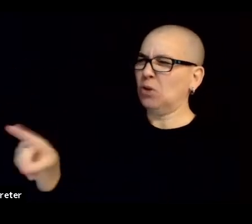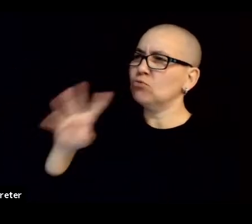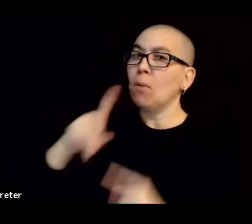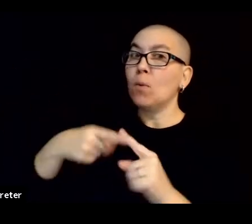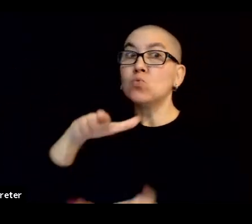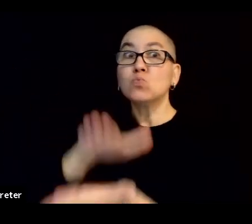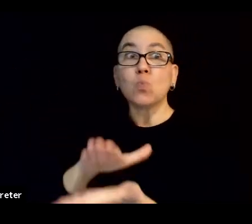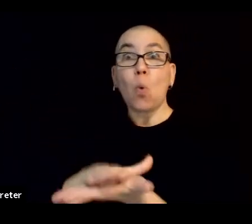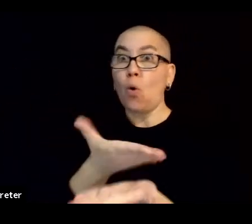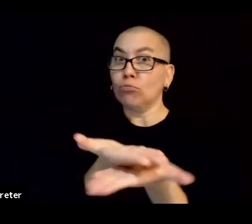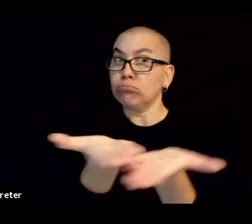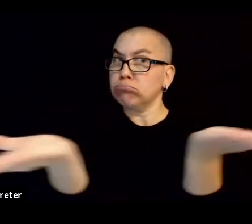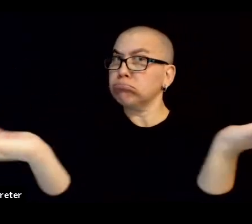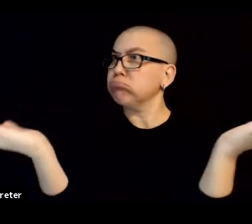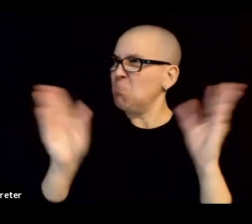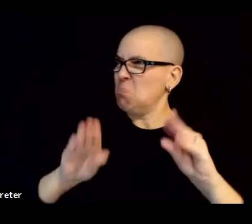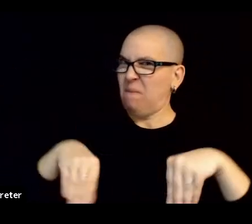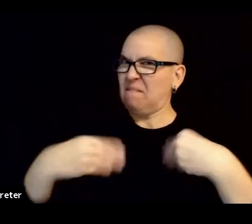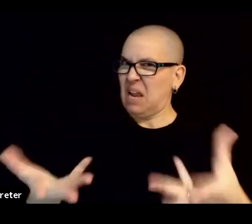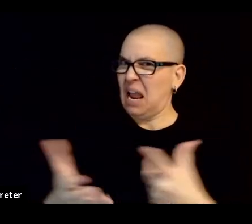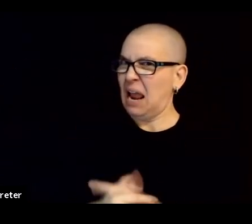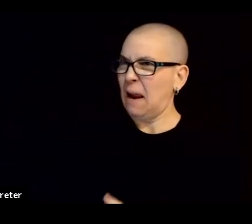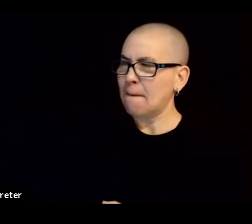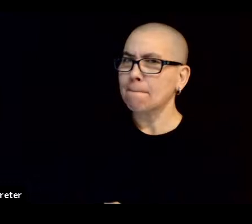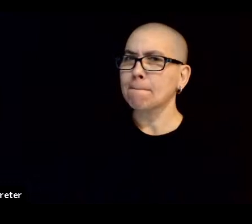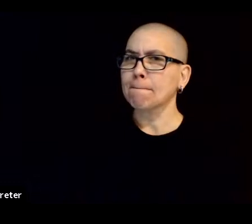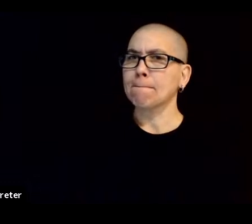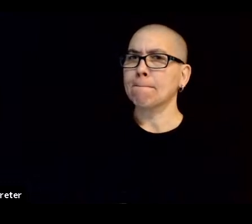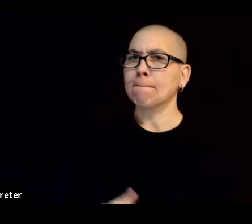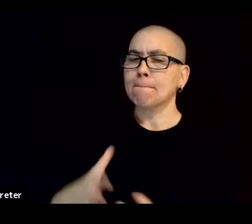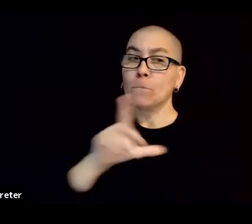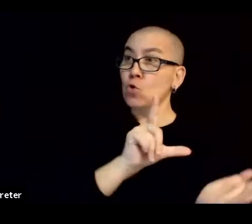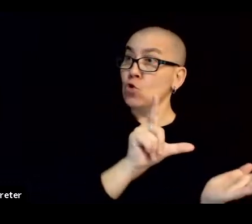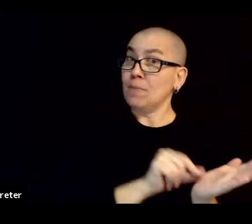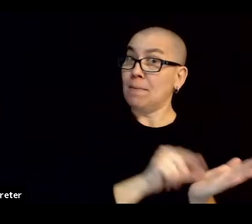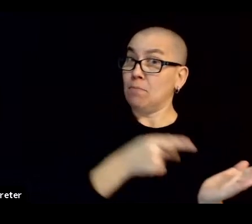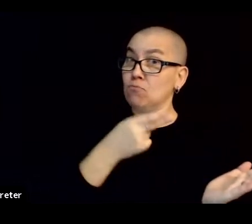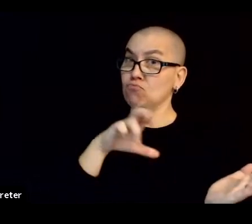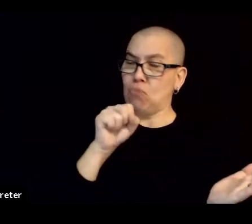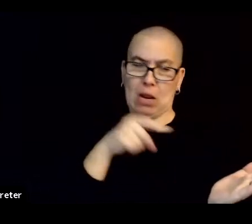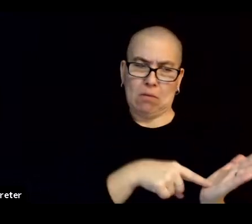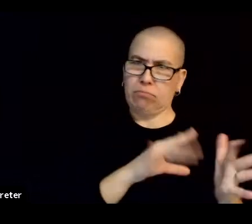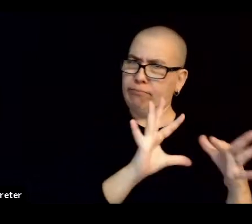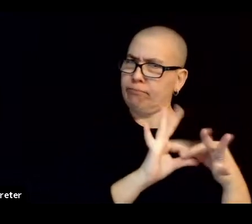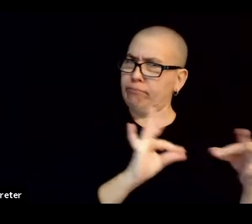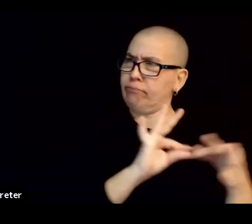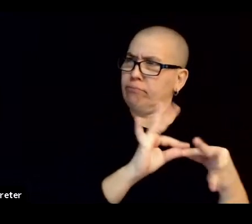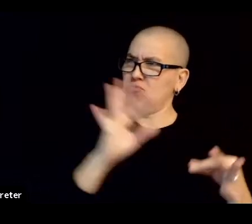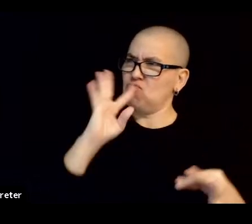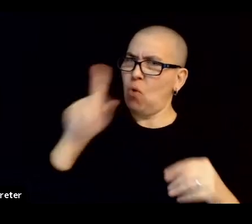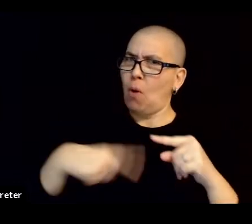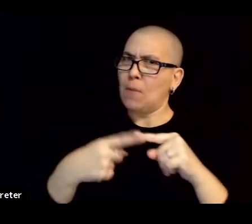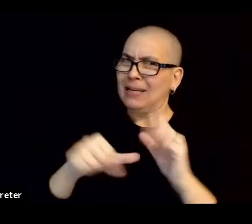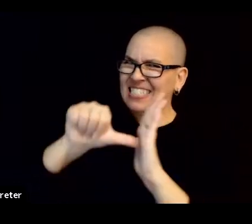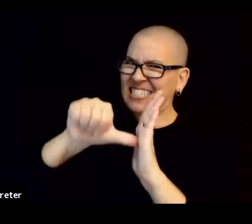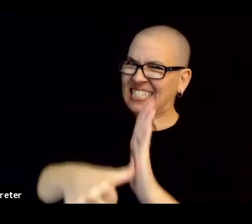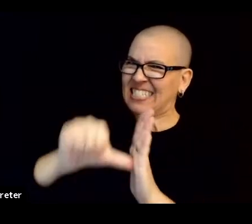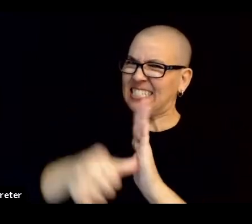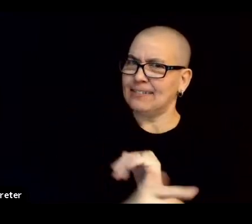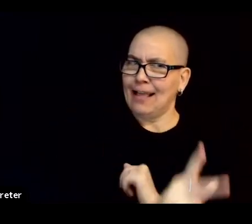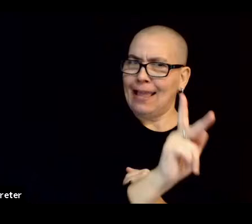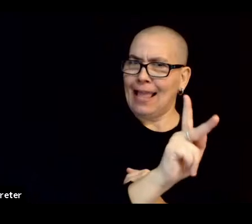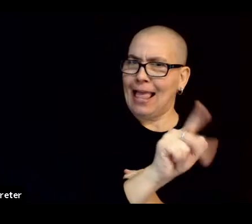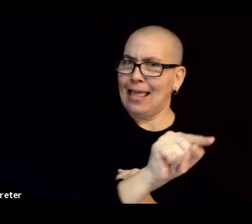said K-12, but Governor, you had emphasized K through 5 or early education. I was just wondering for clarity on which teachers were going to be